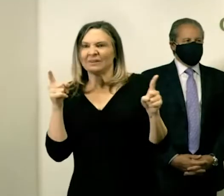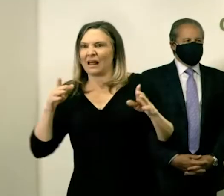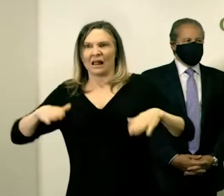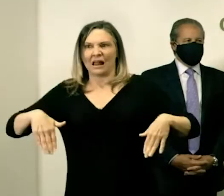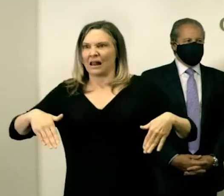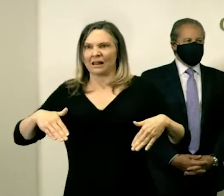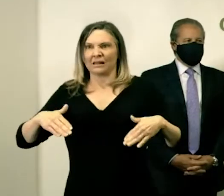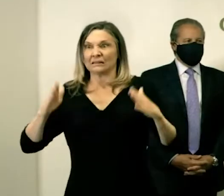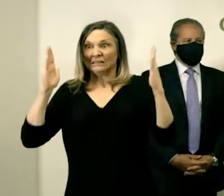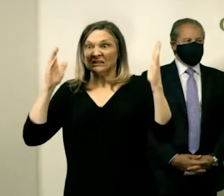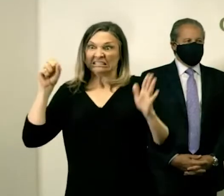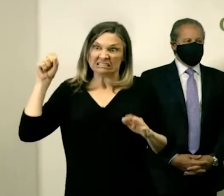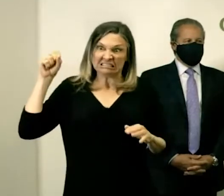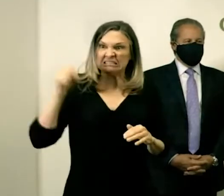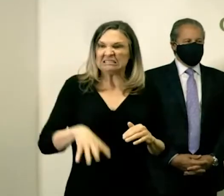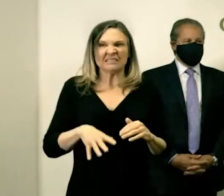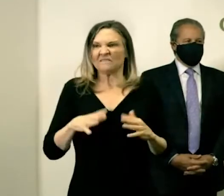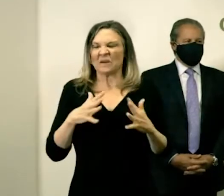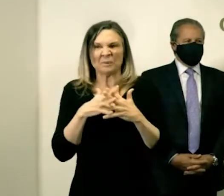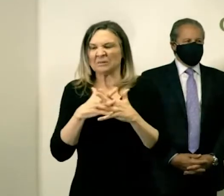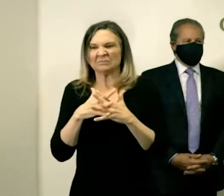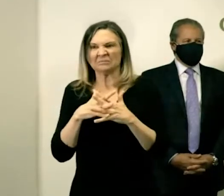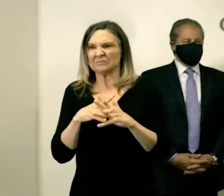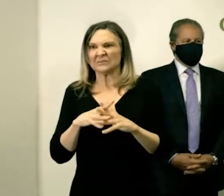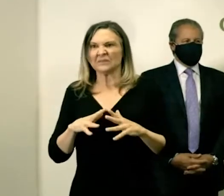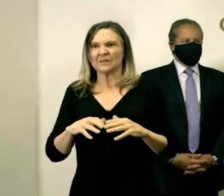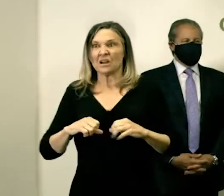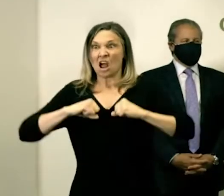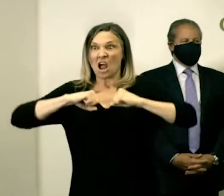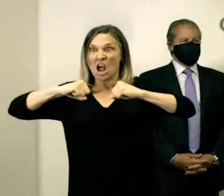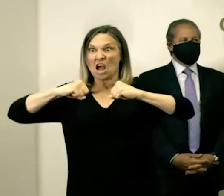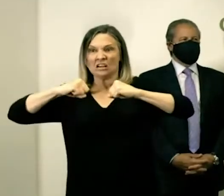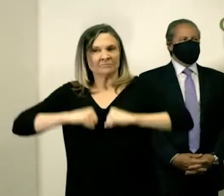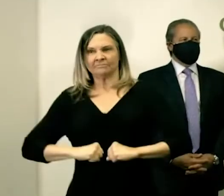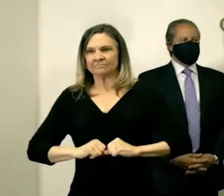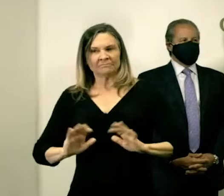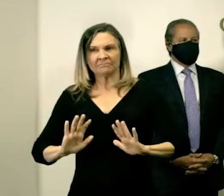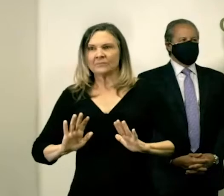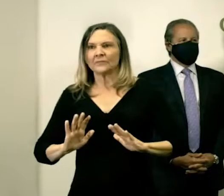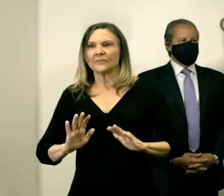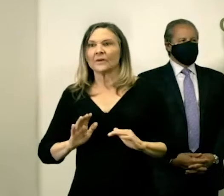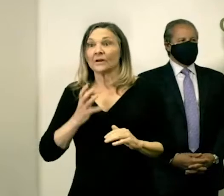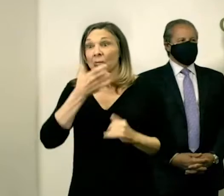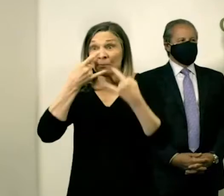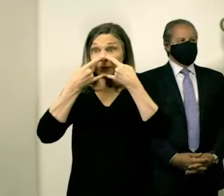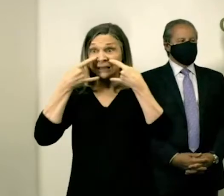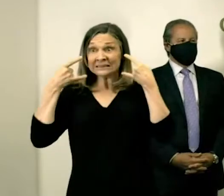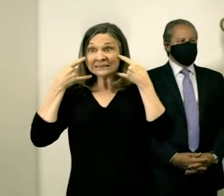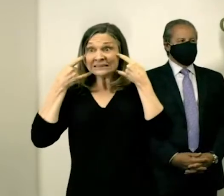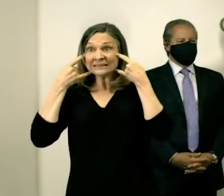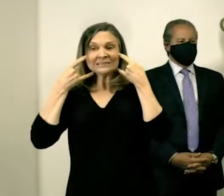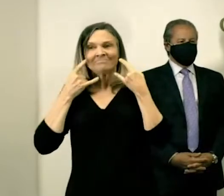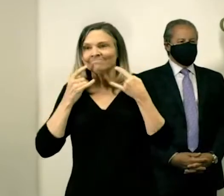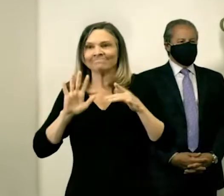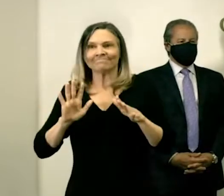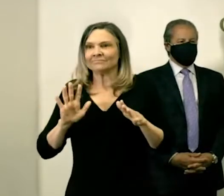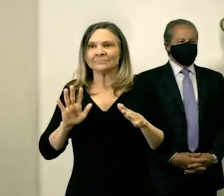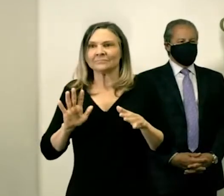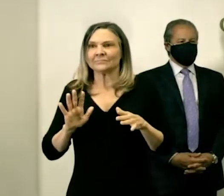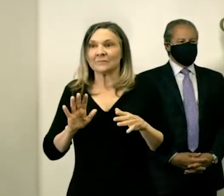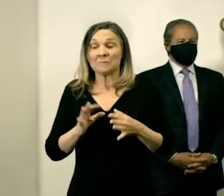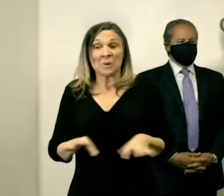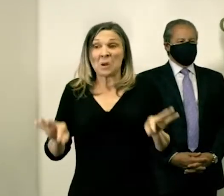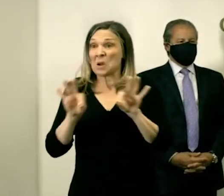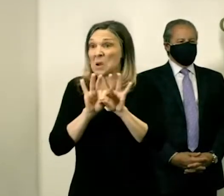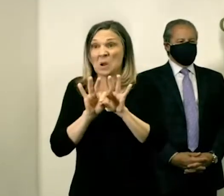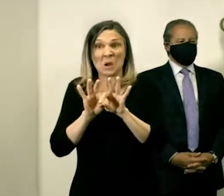not time to take down your guard or literally, as is the case, take off your mask. The most potent and powerful thing you can continue